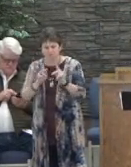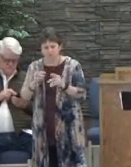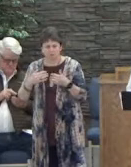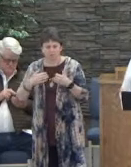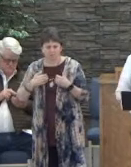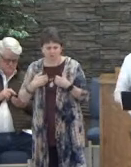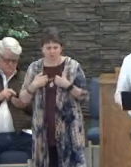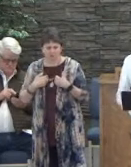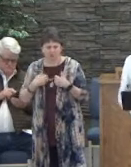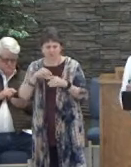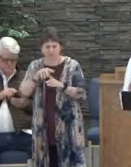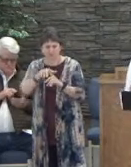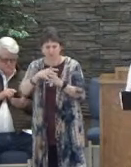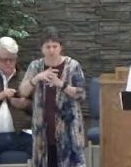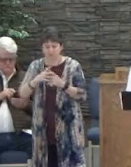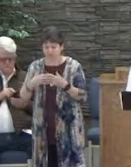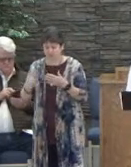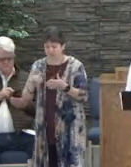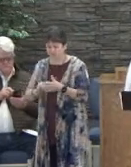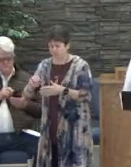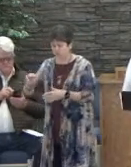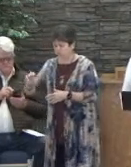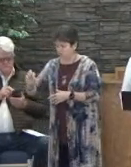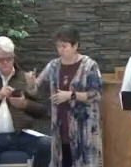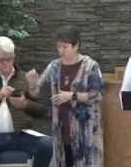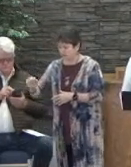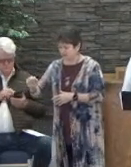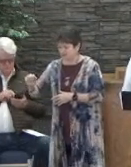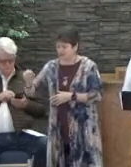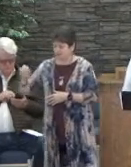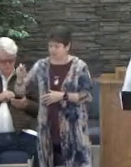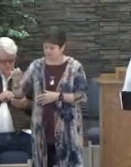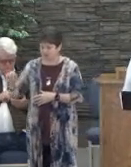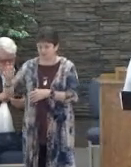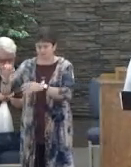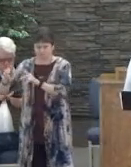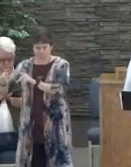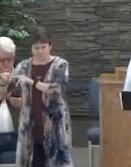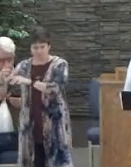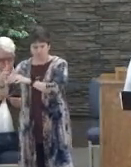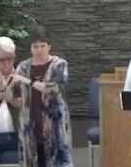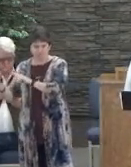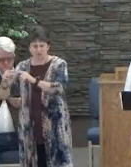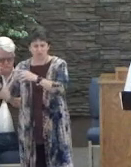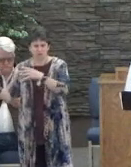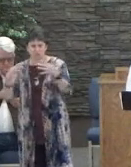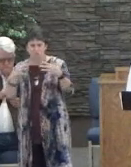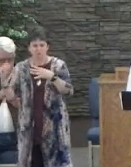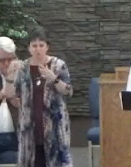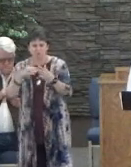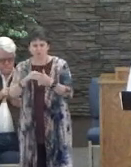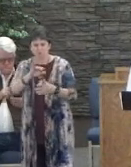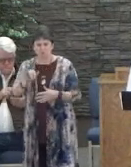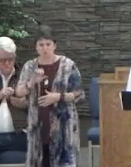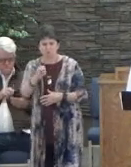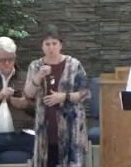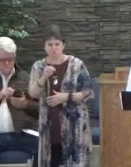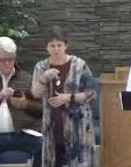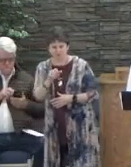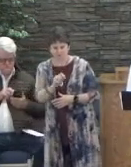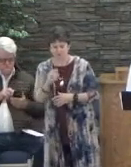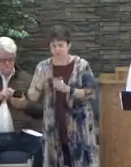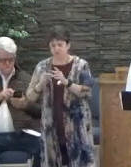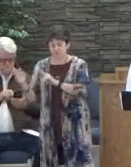in this context. After this, the Moabites and Ammonites, with some of the Munites, came to wage war against Jehoshaphat. Some